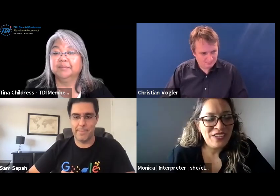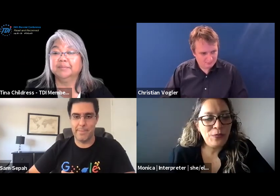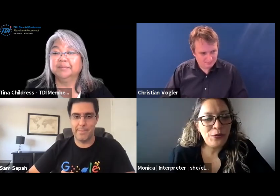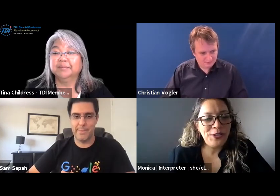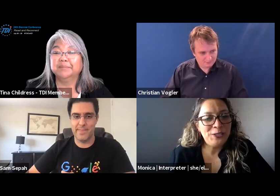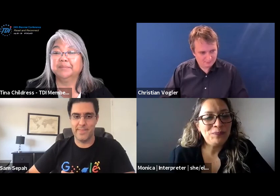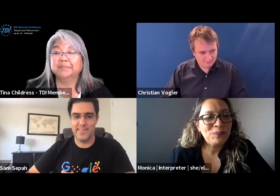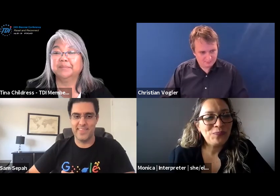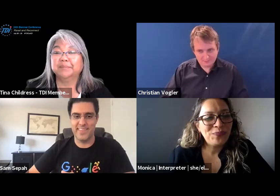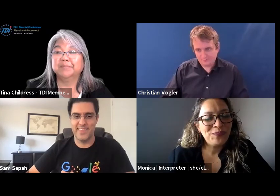Roberto here.